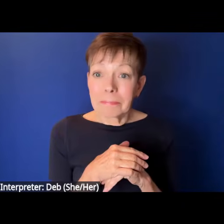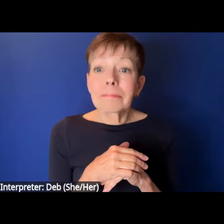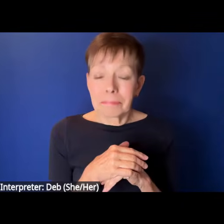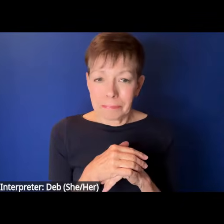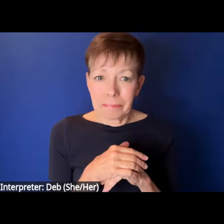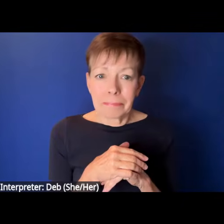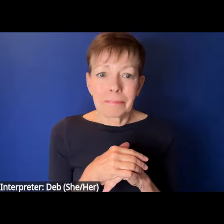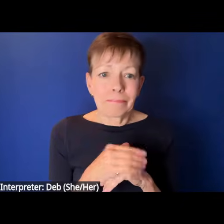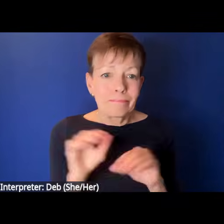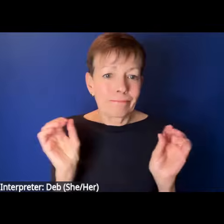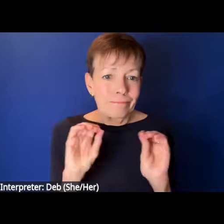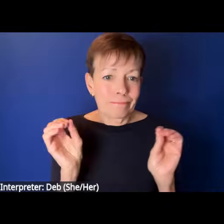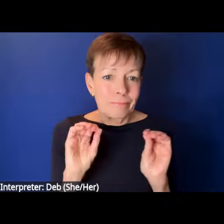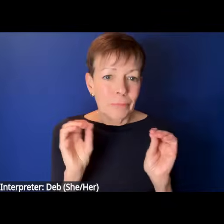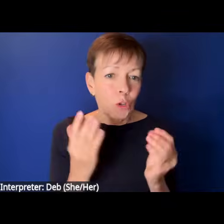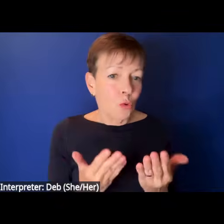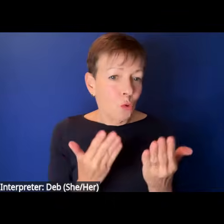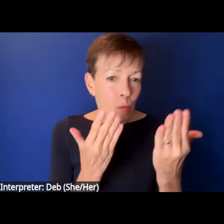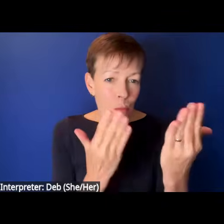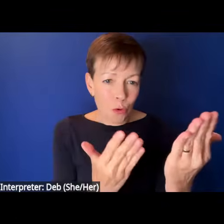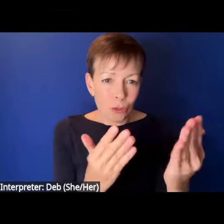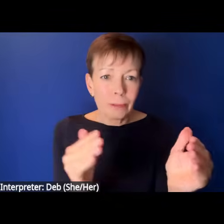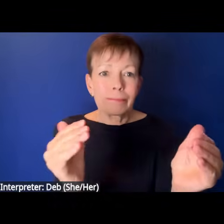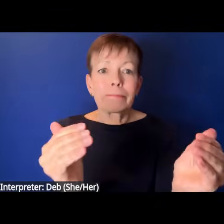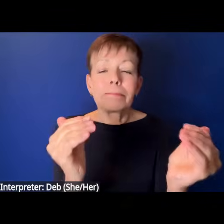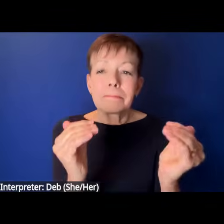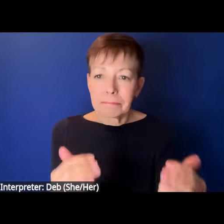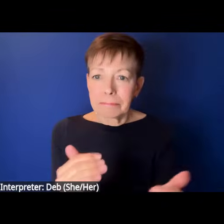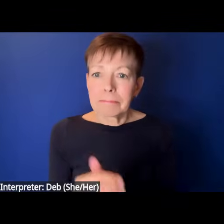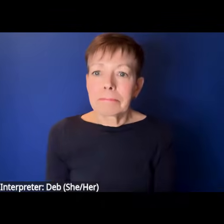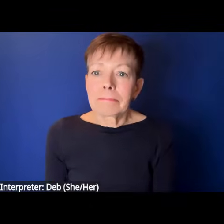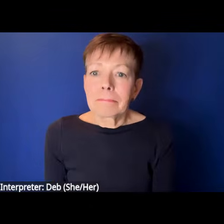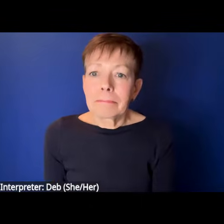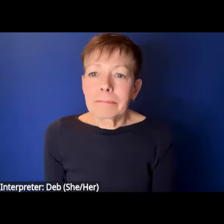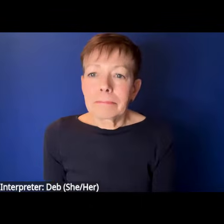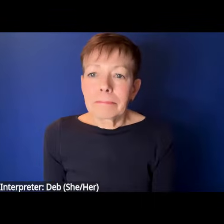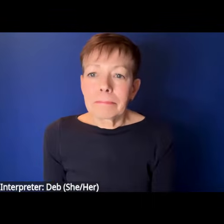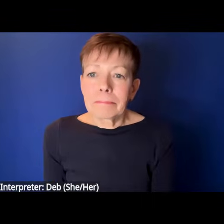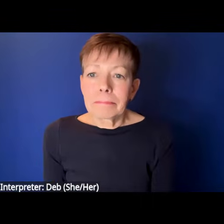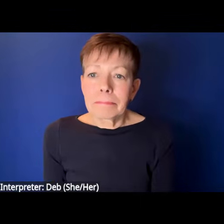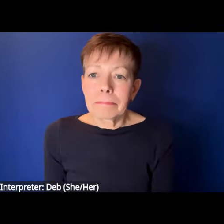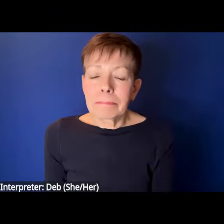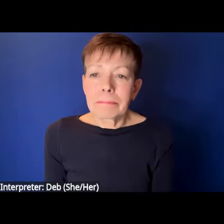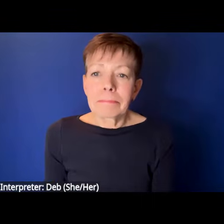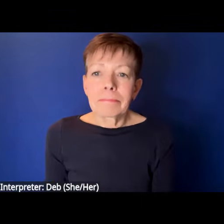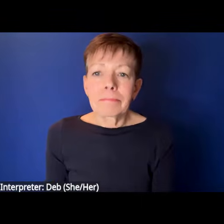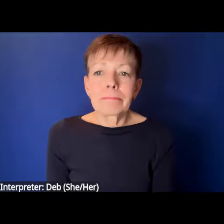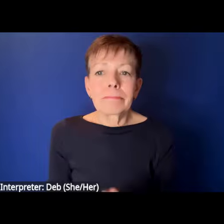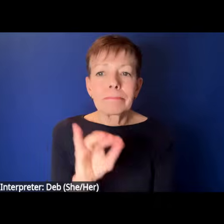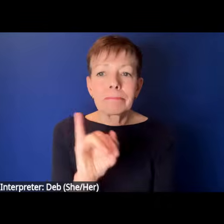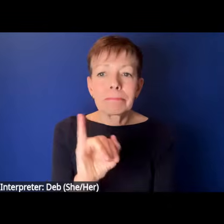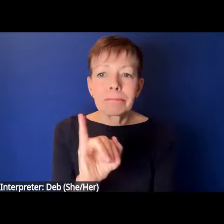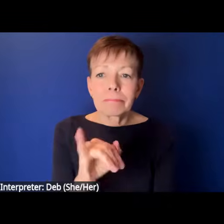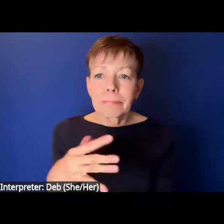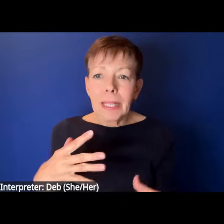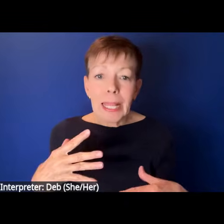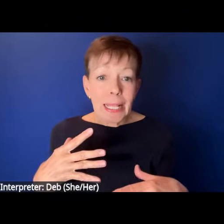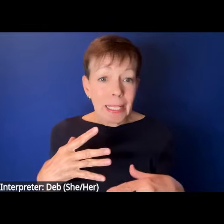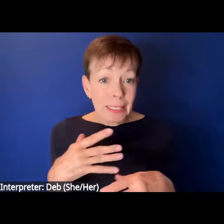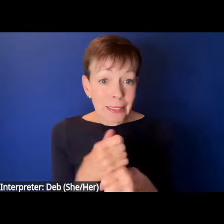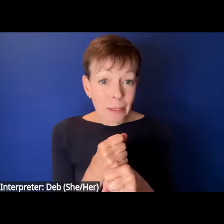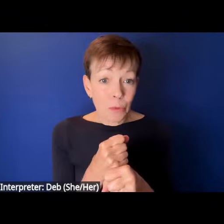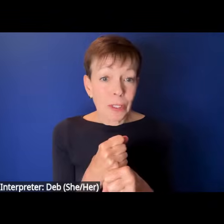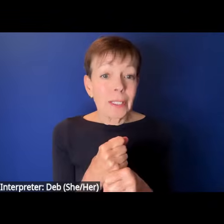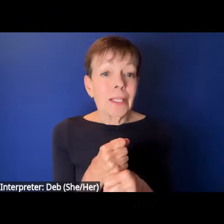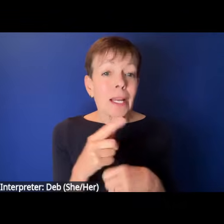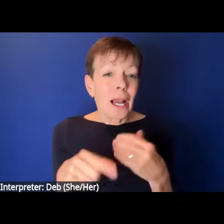Okay, again, there is no recommended motion, so I'm going to move us on our agenda to I, and this is a summary of abandoned board